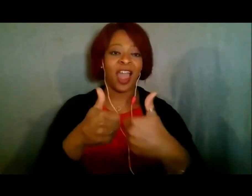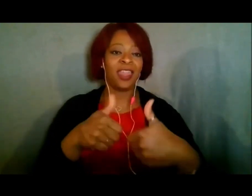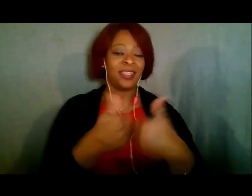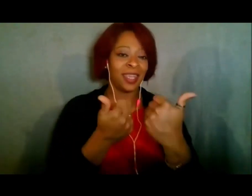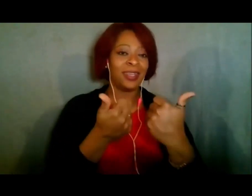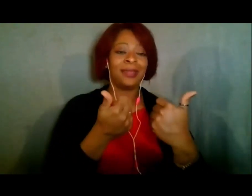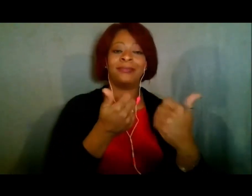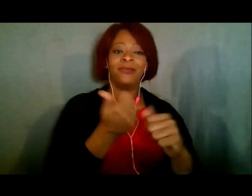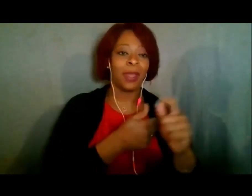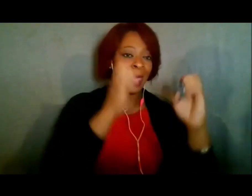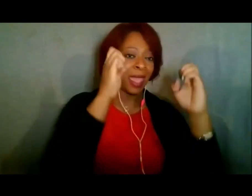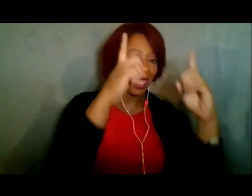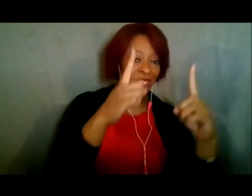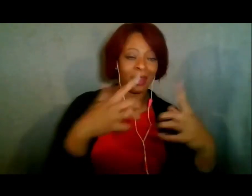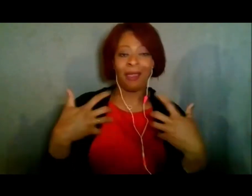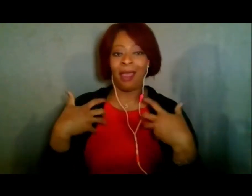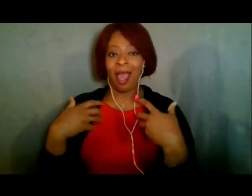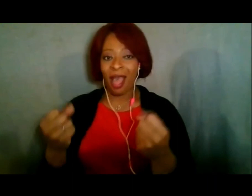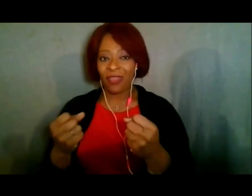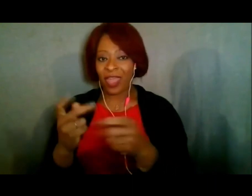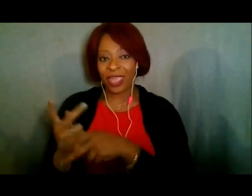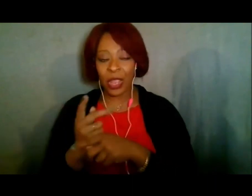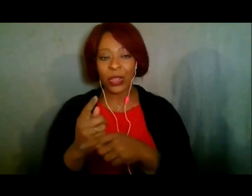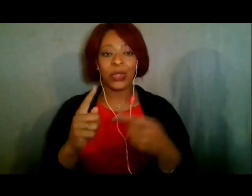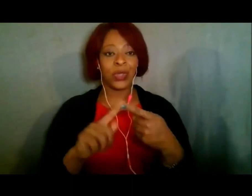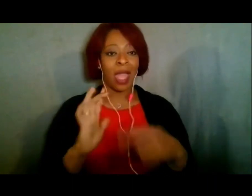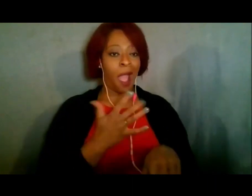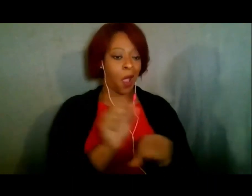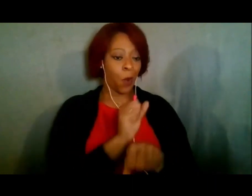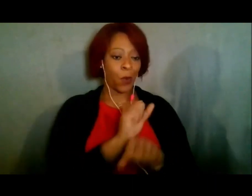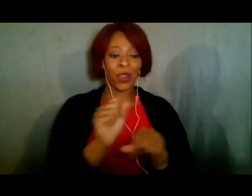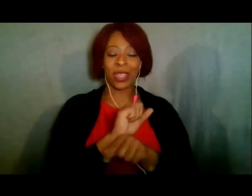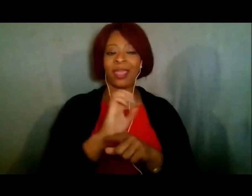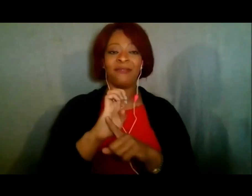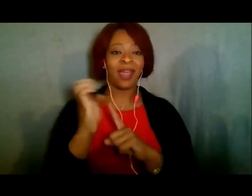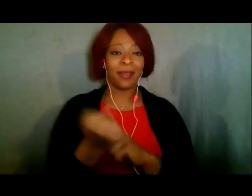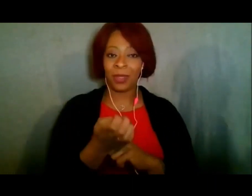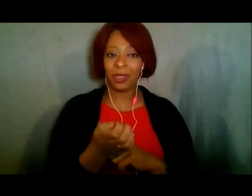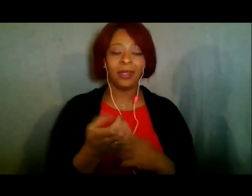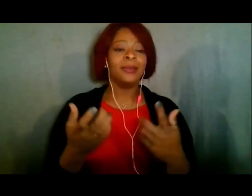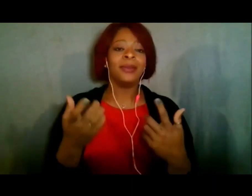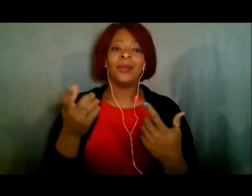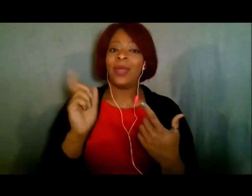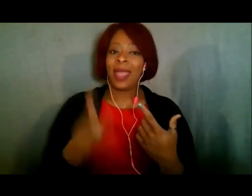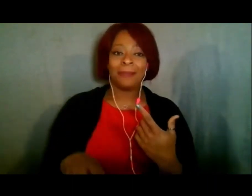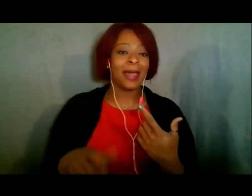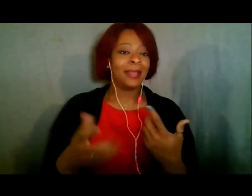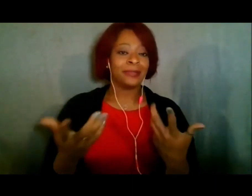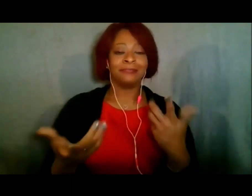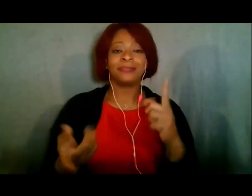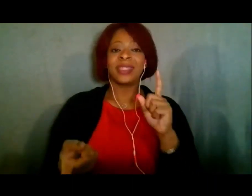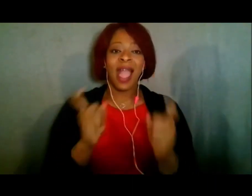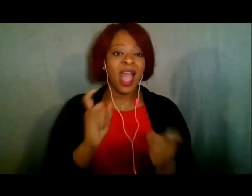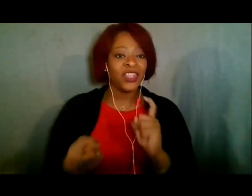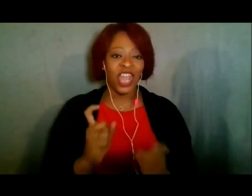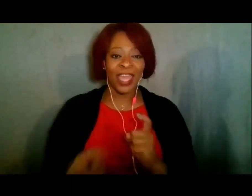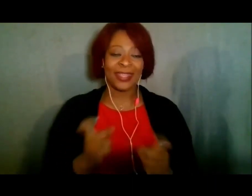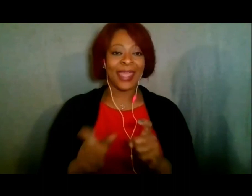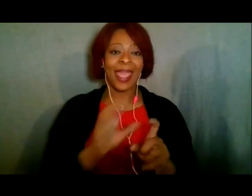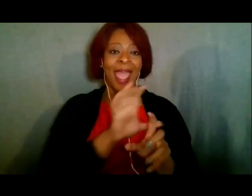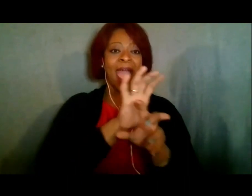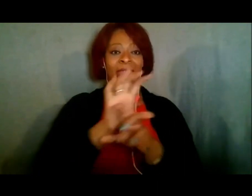from education to healthcare to our work environments, and we have had to adjust and adapt on